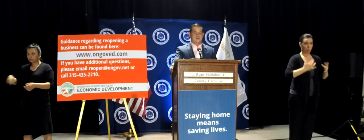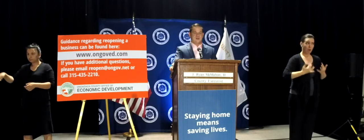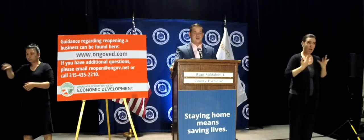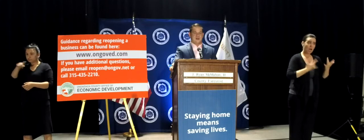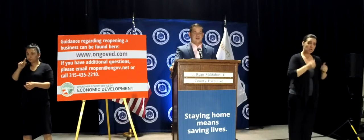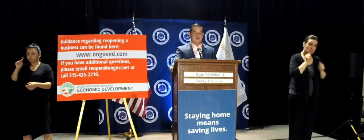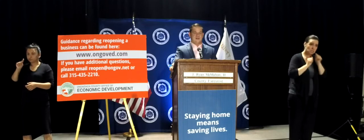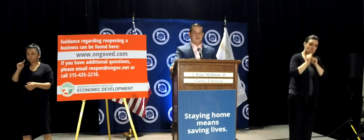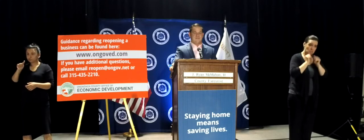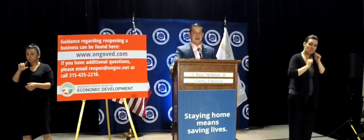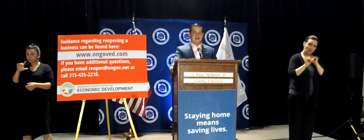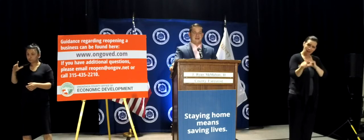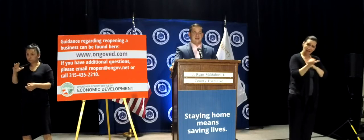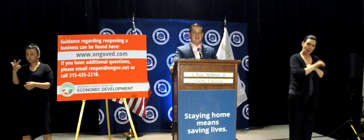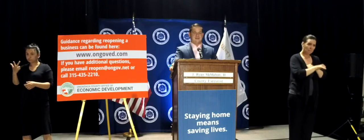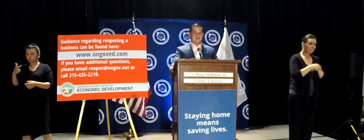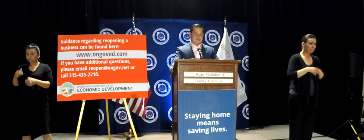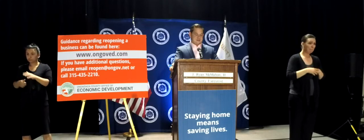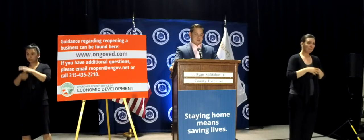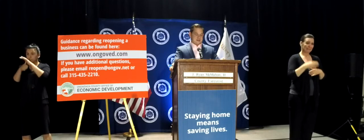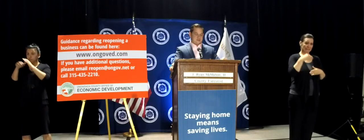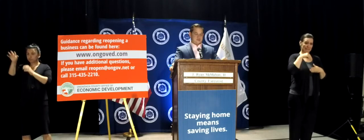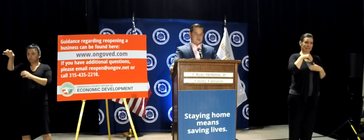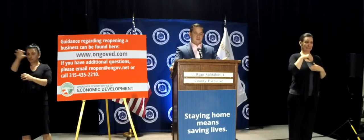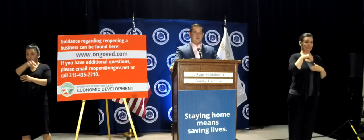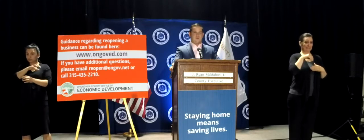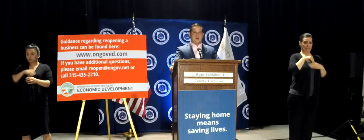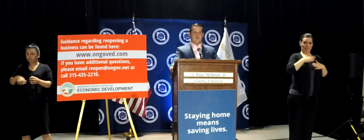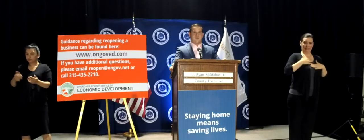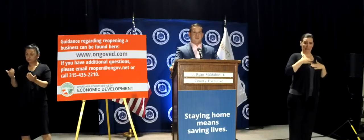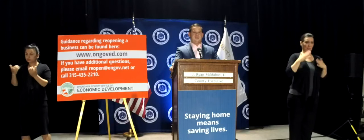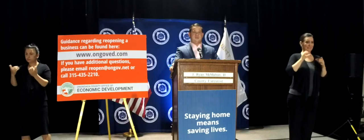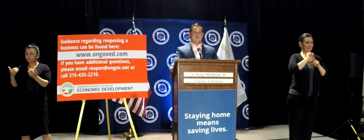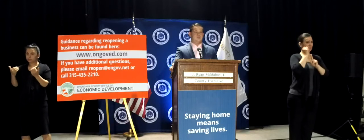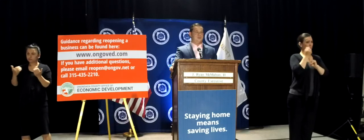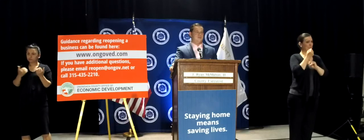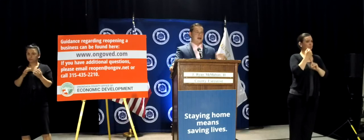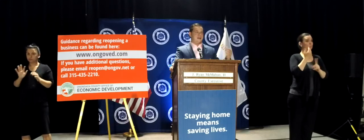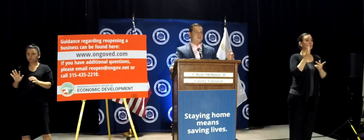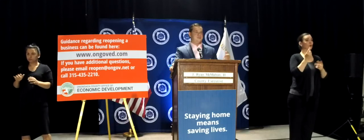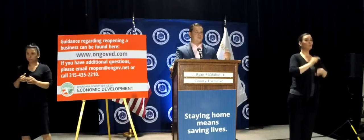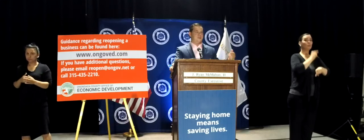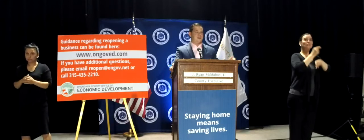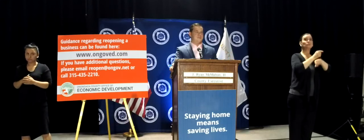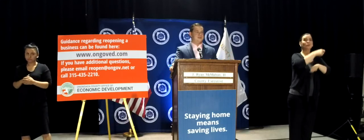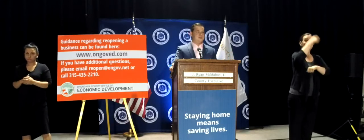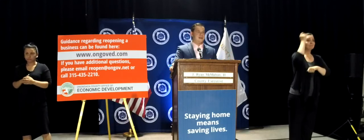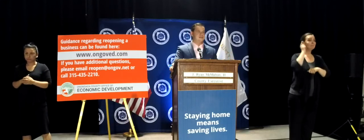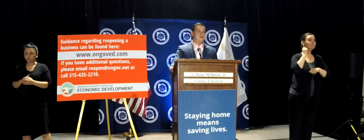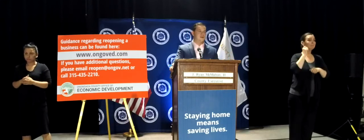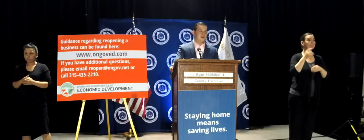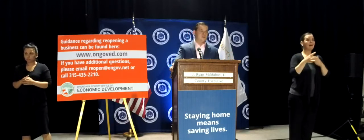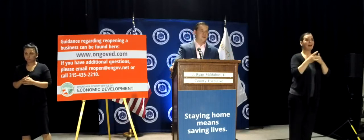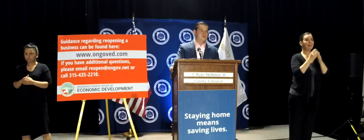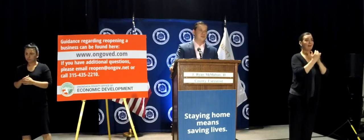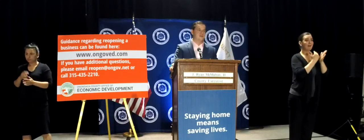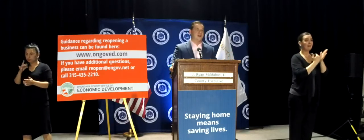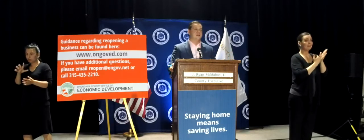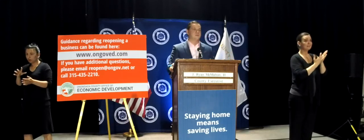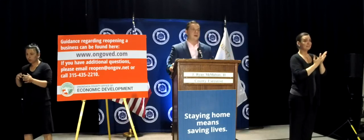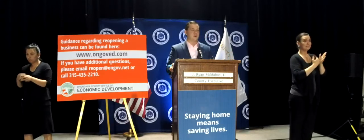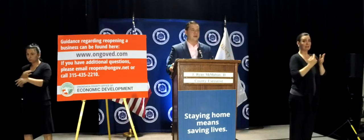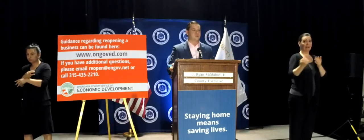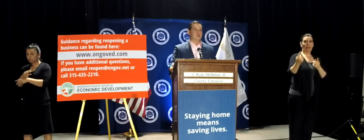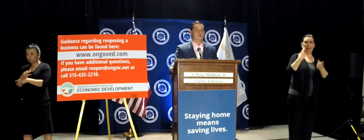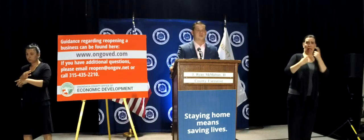because in my case, as you've seen with graduations, we give guidance. People think I'm saying yes and no to everybody's favorite